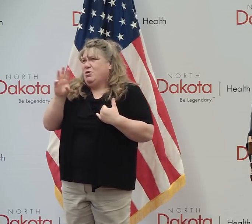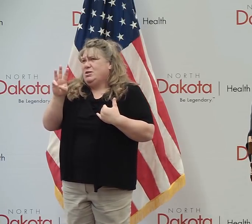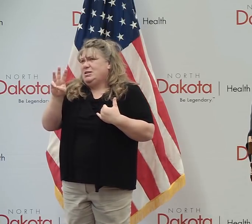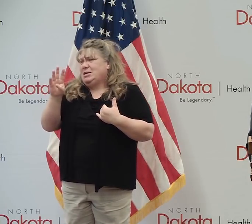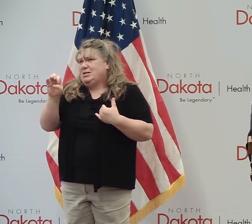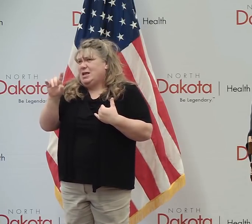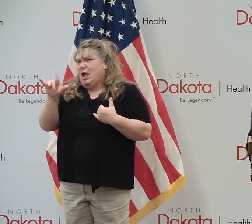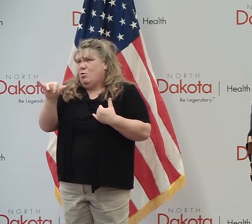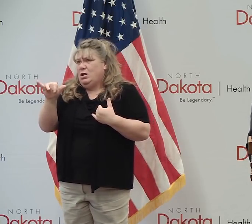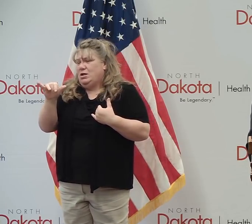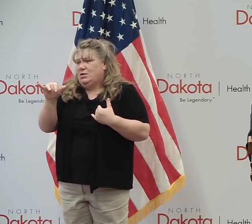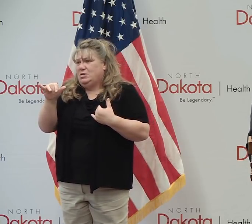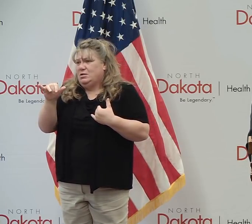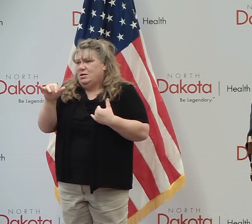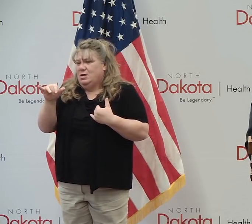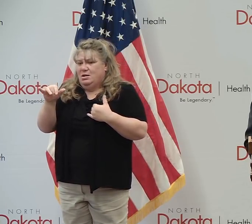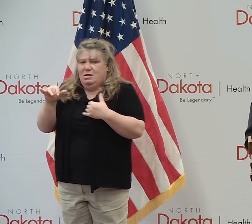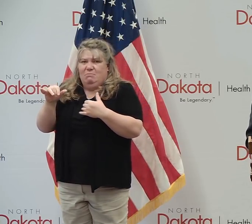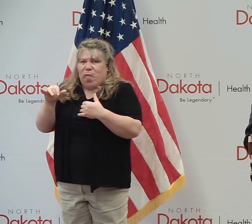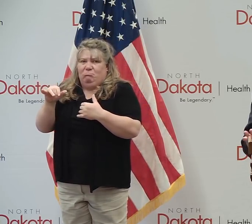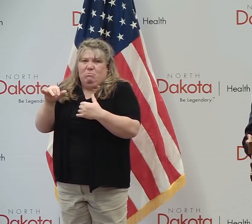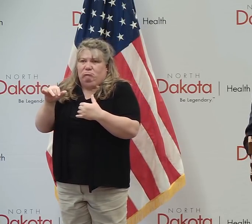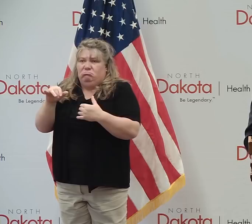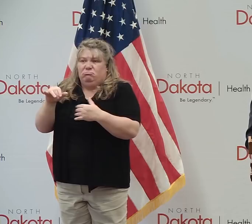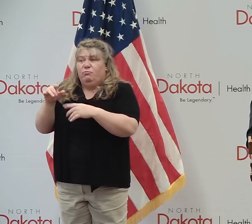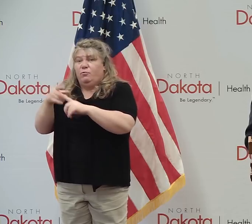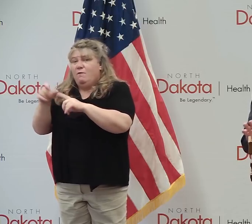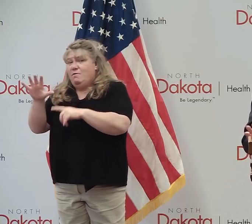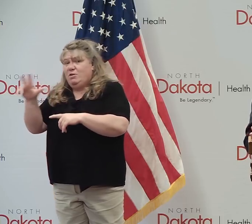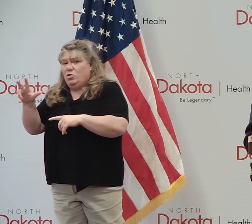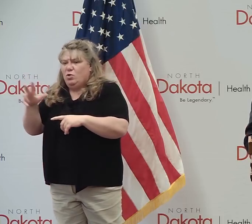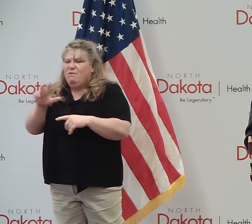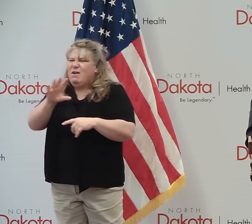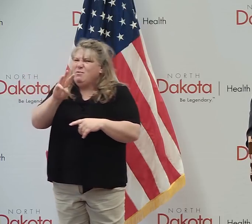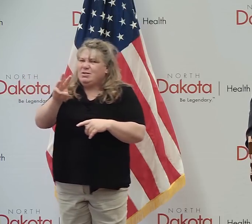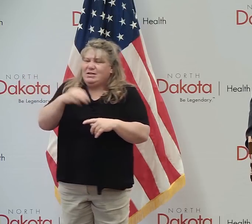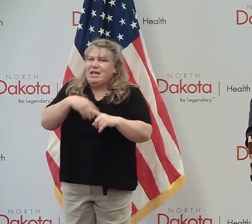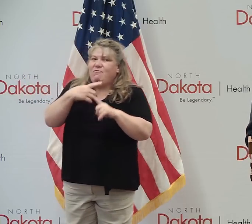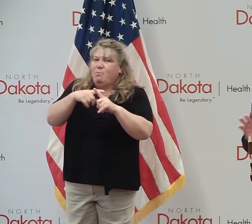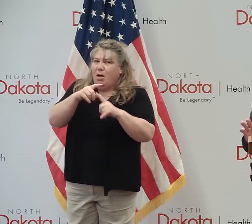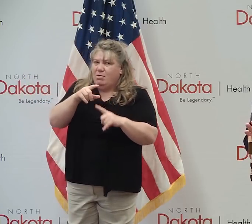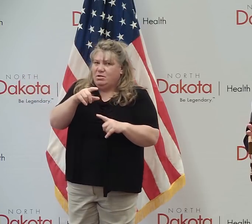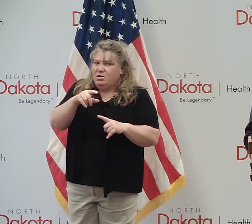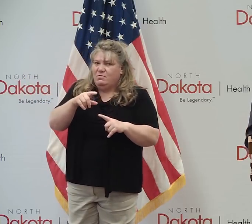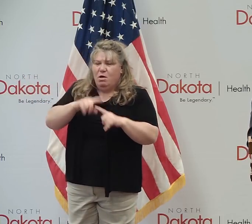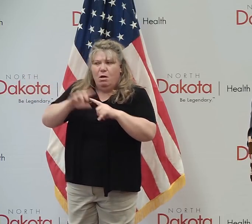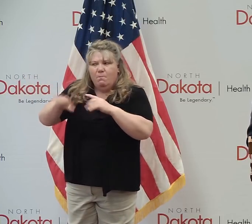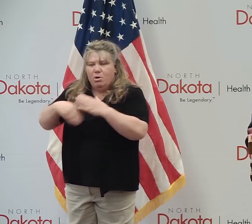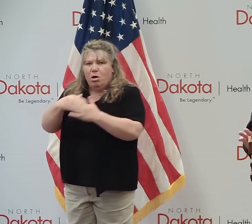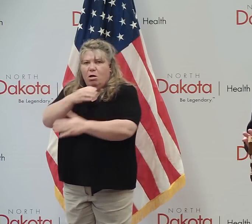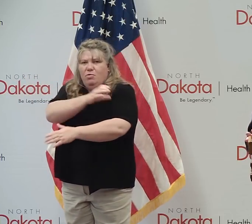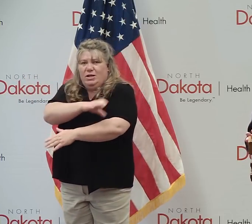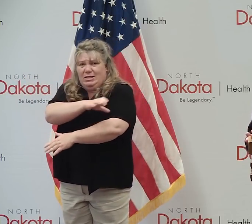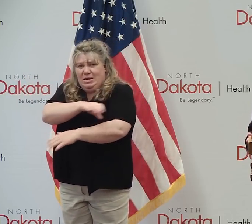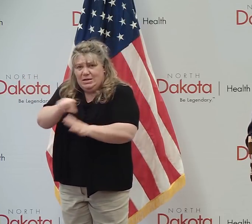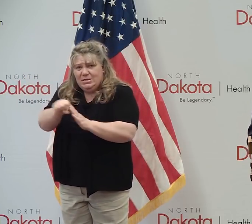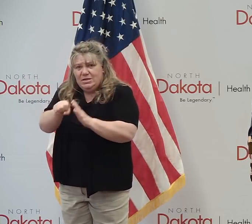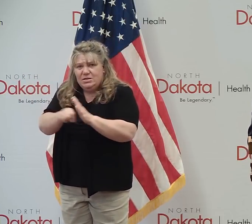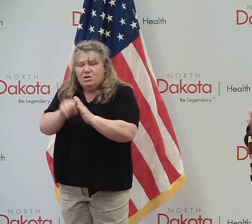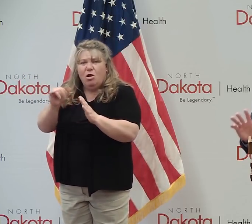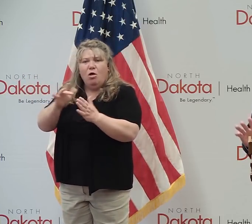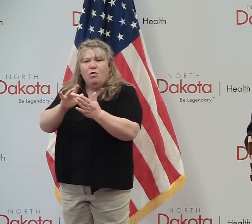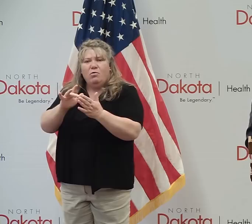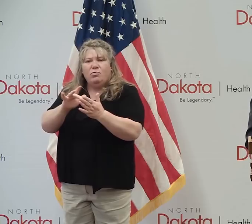of 53 that even show up with a positive case, even though we're doing a lot of testing around the state. All the clinics in the state, all the